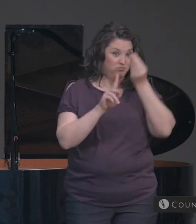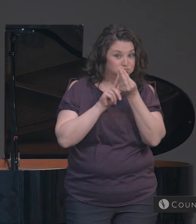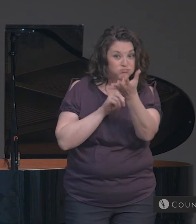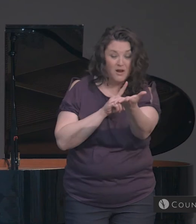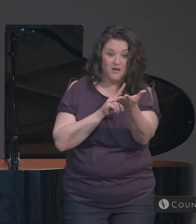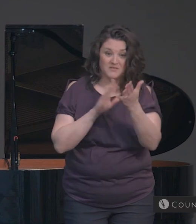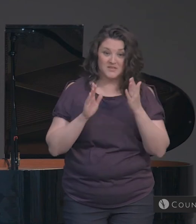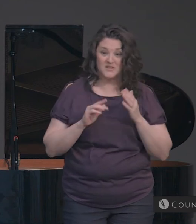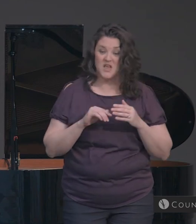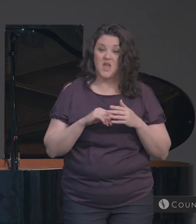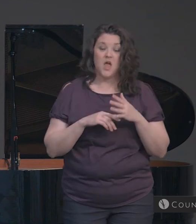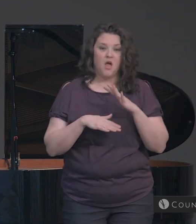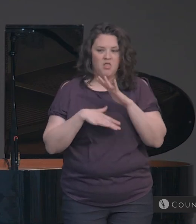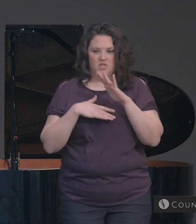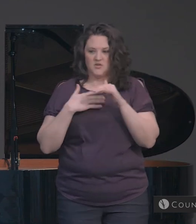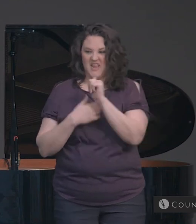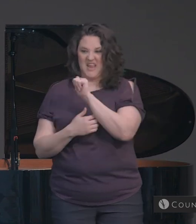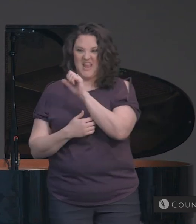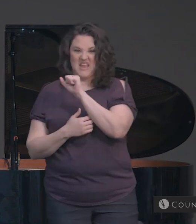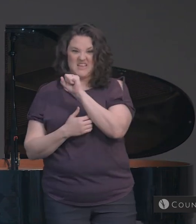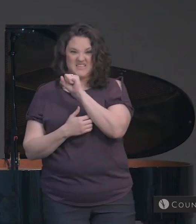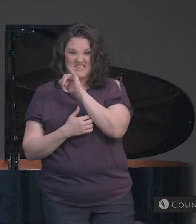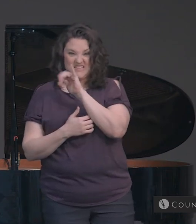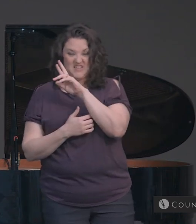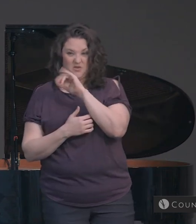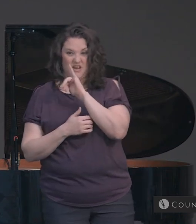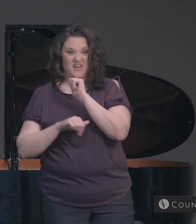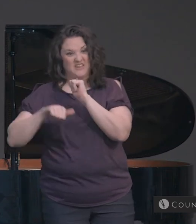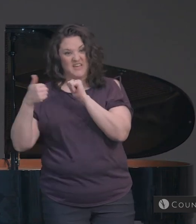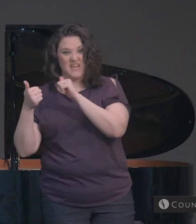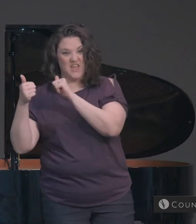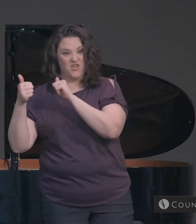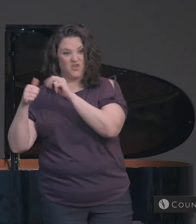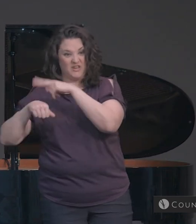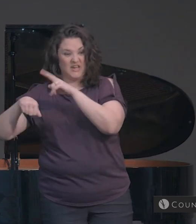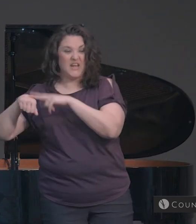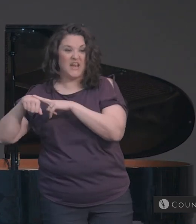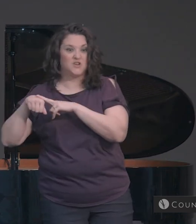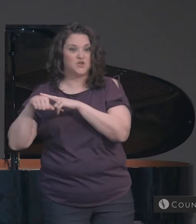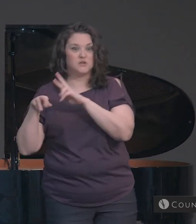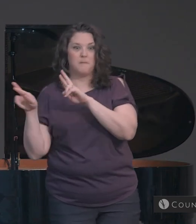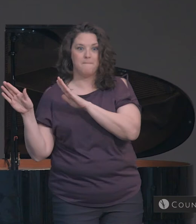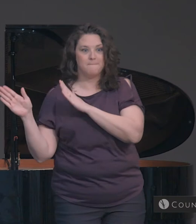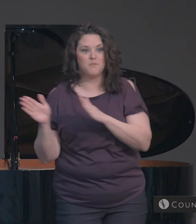to invade and take the nation of Israel captive and to take them away.